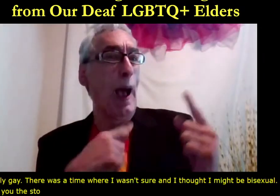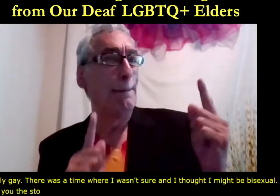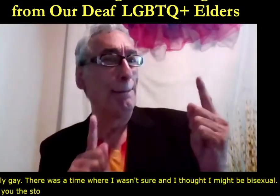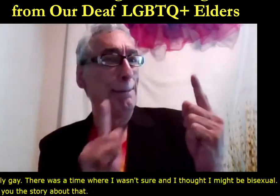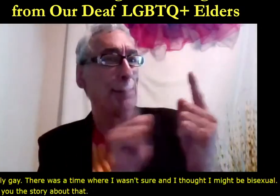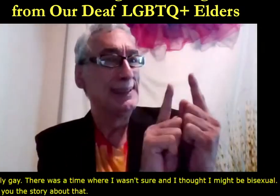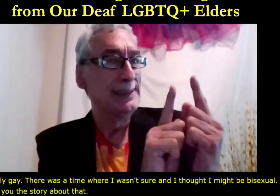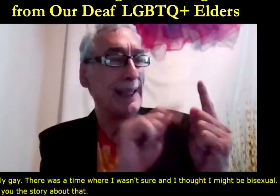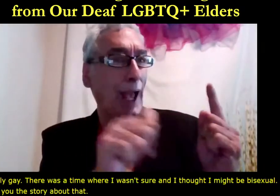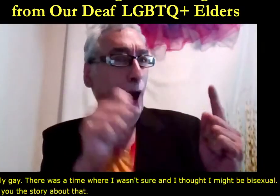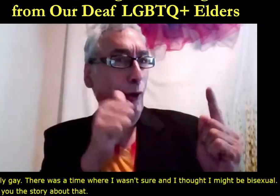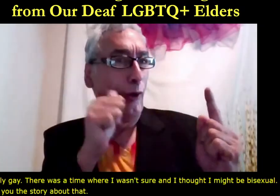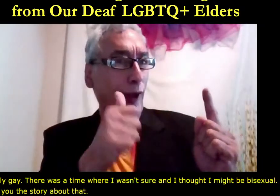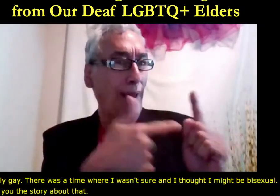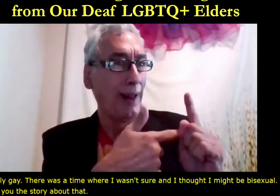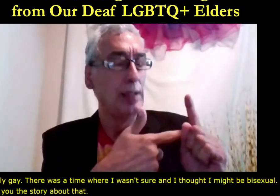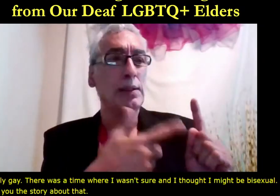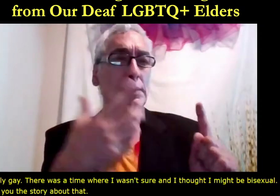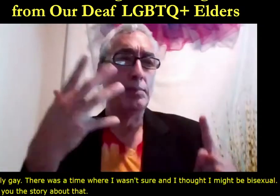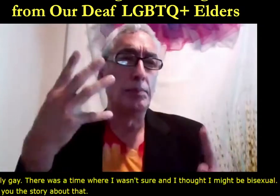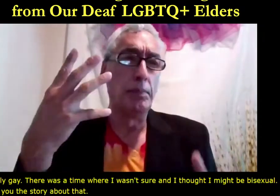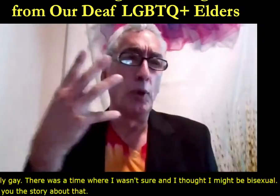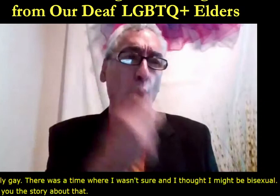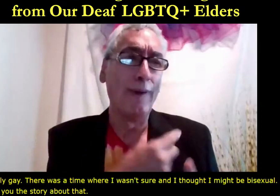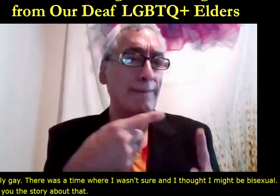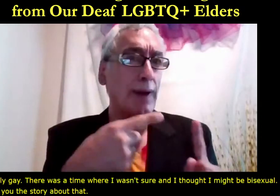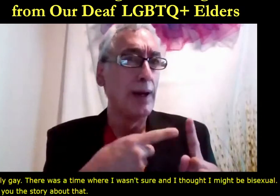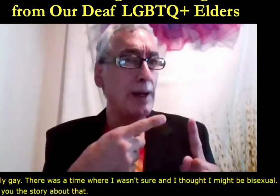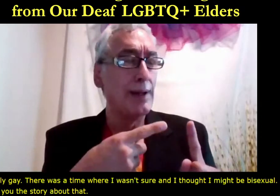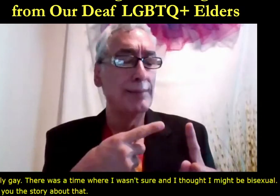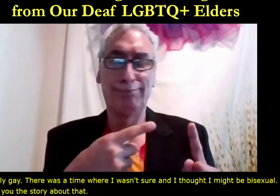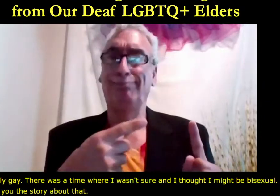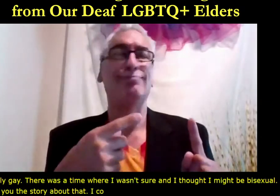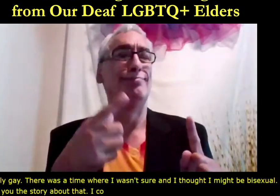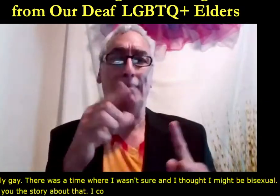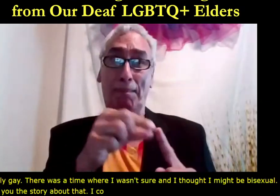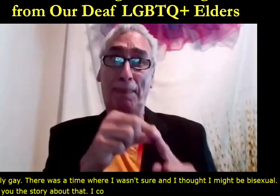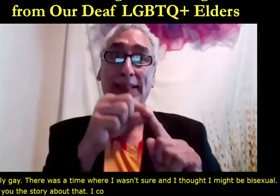consider myself bisexual um i had met a girl a beautiful girl